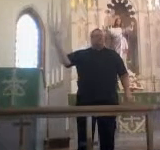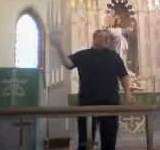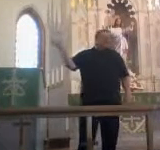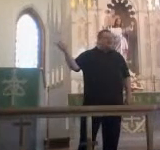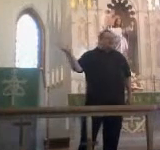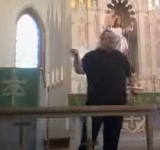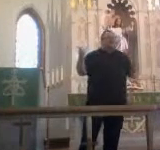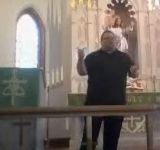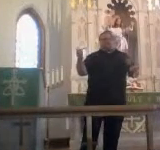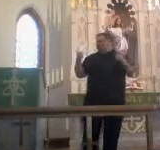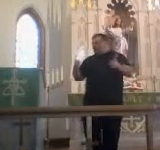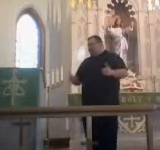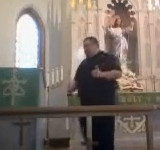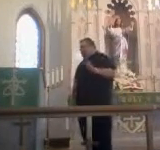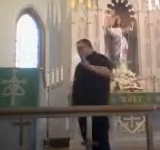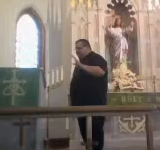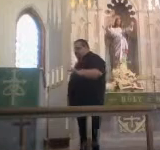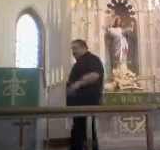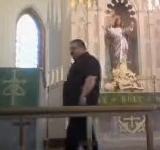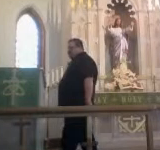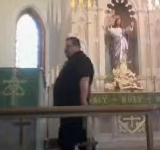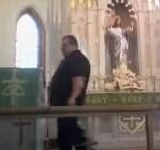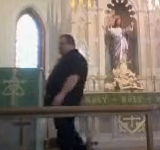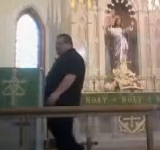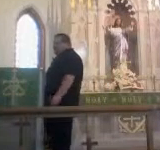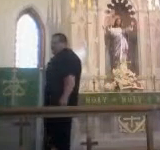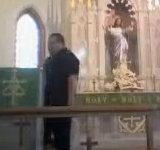exist. Return to me. That was the idea.